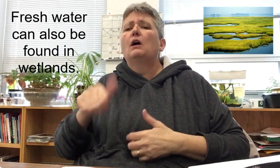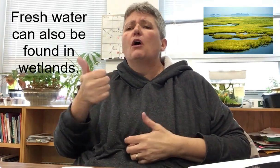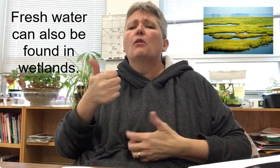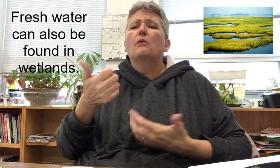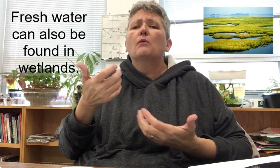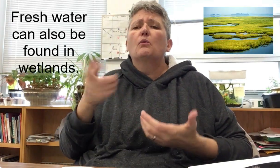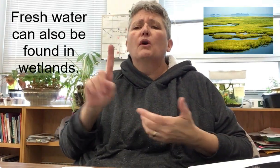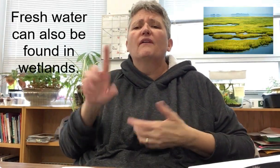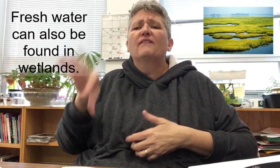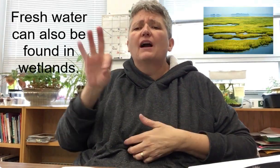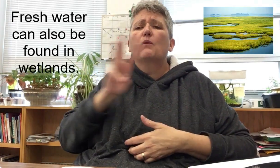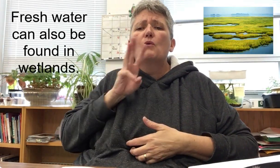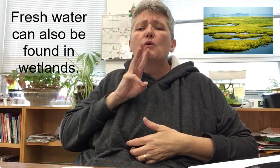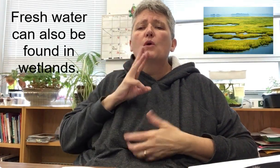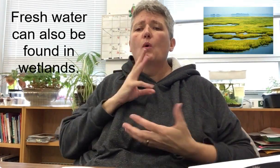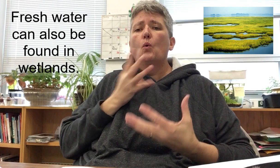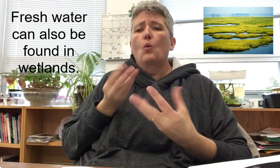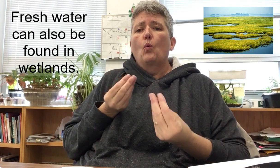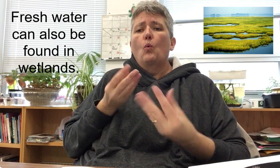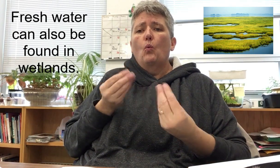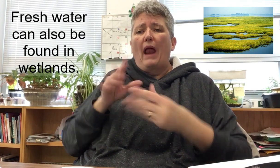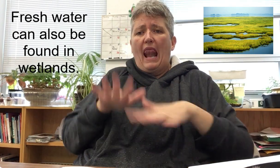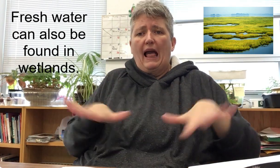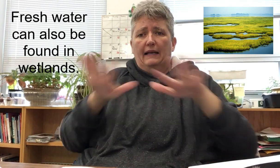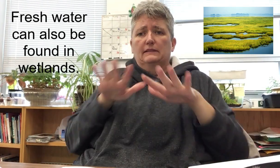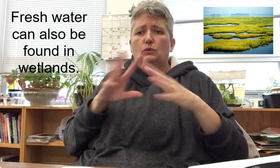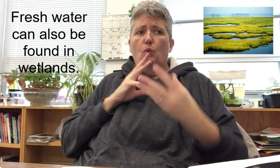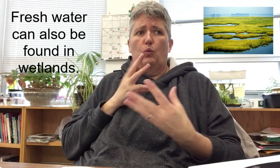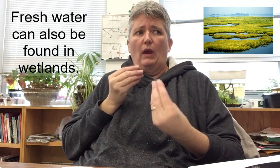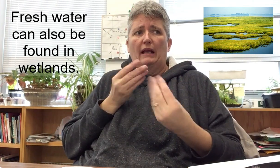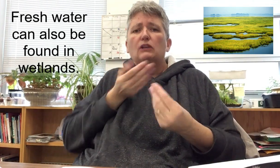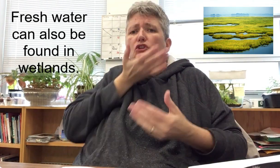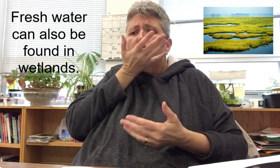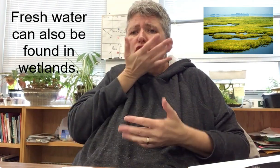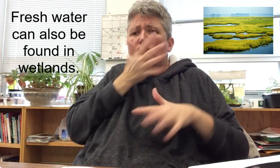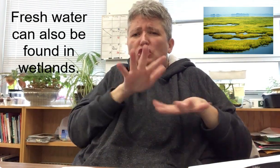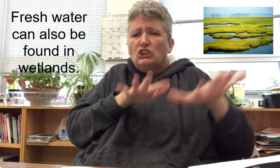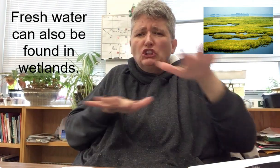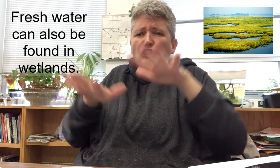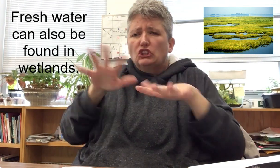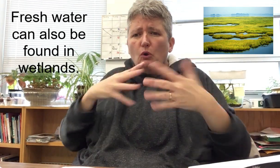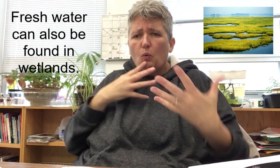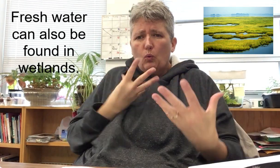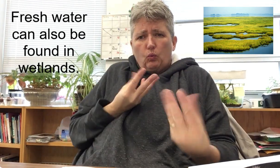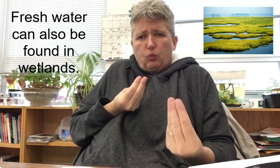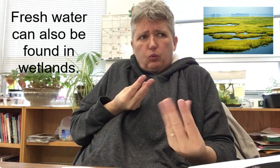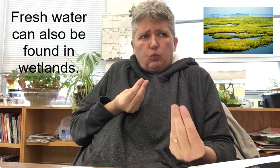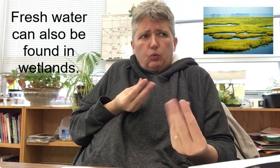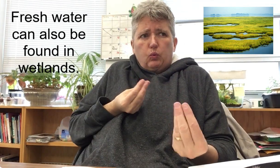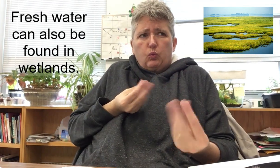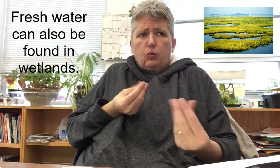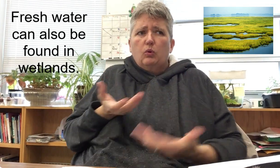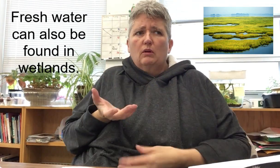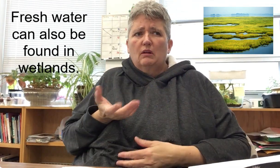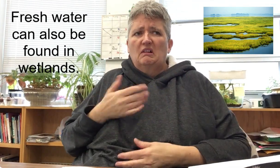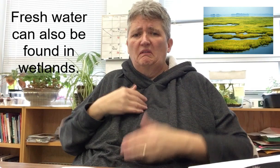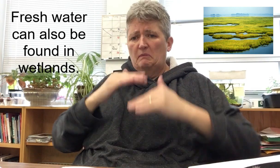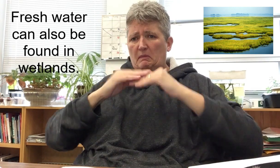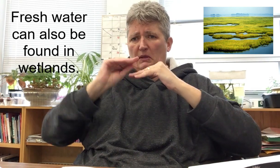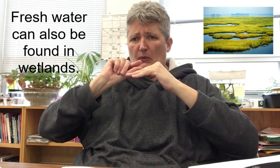And you can also find fresh water in wetlands. There's grass and it's really wet underneath. And you might even see some